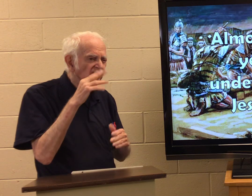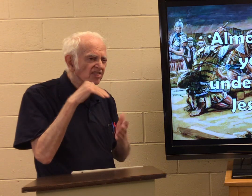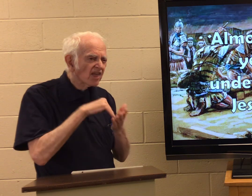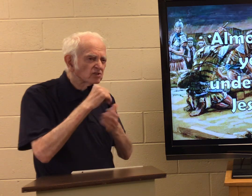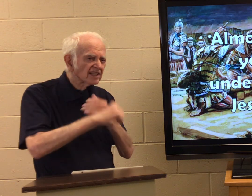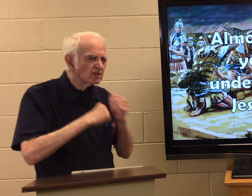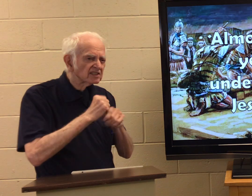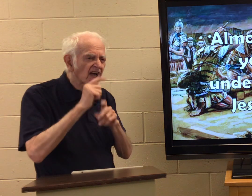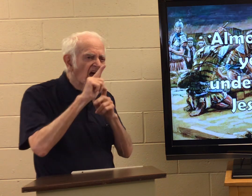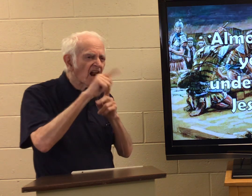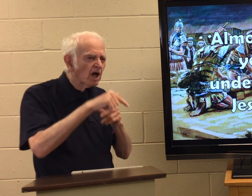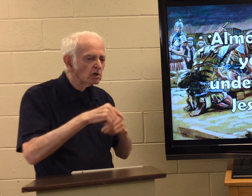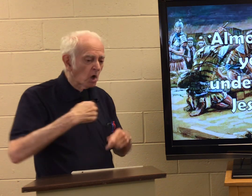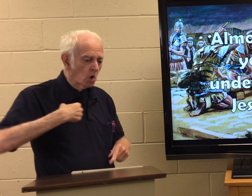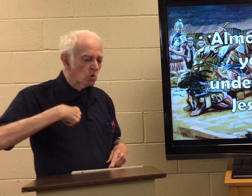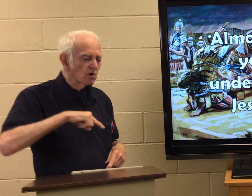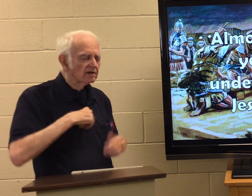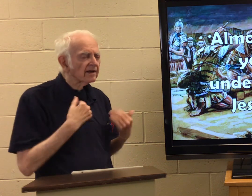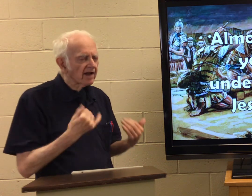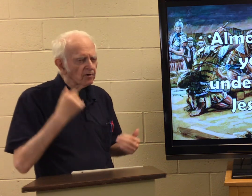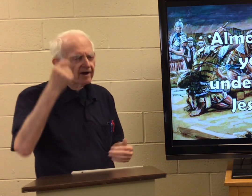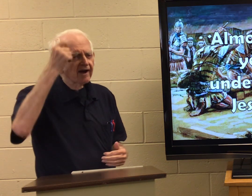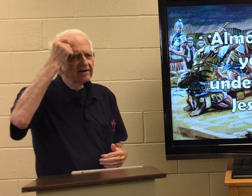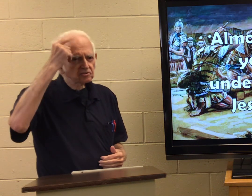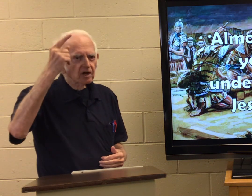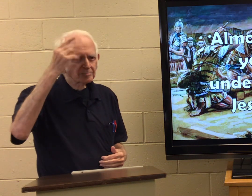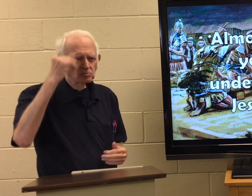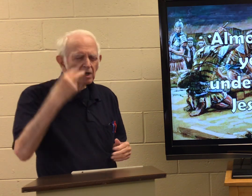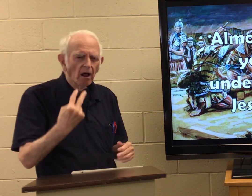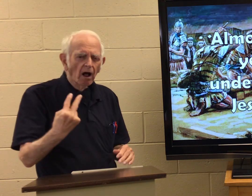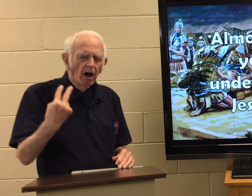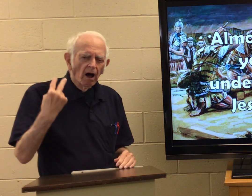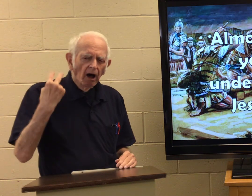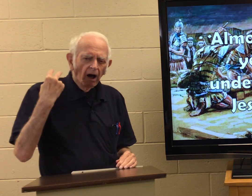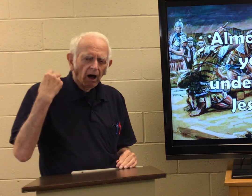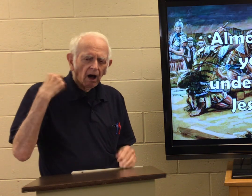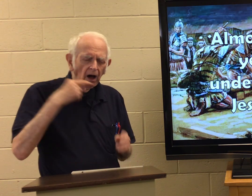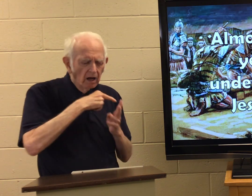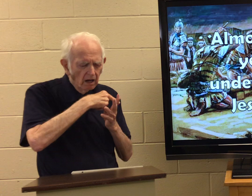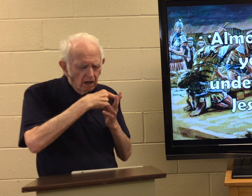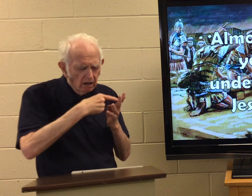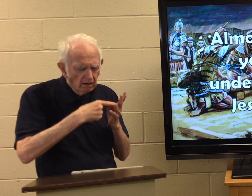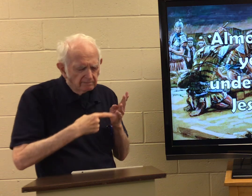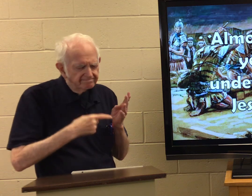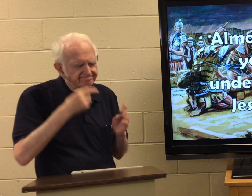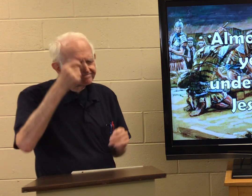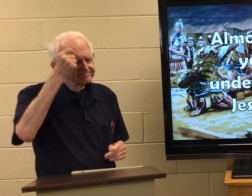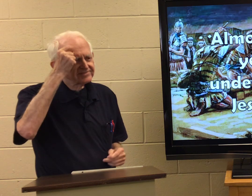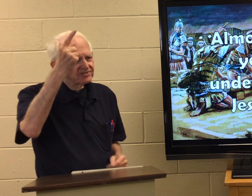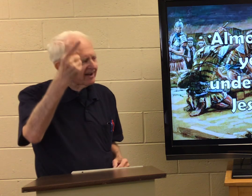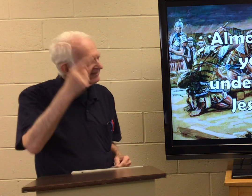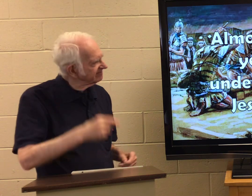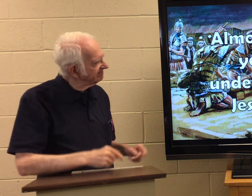Almost 2,000 years later, we understand now, looking back, we